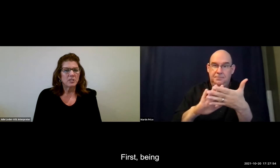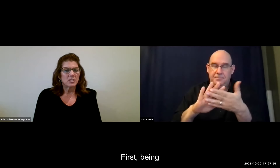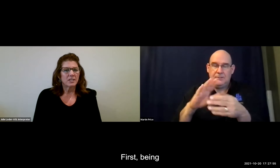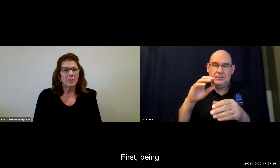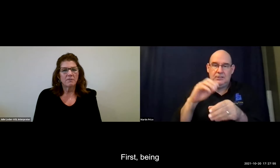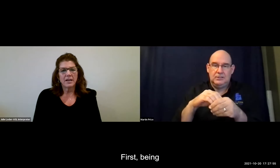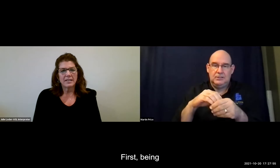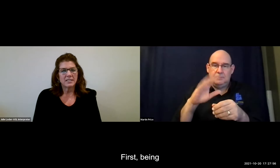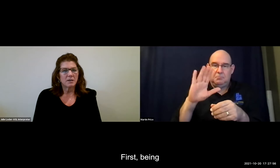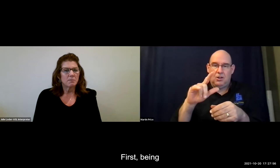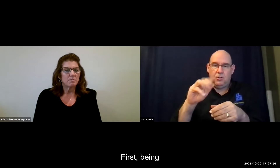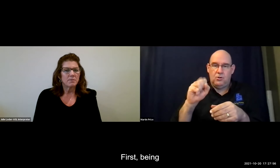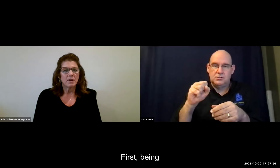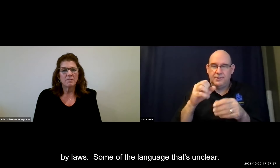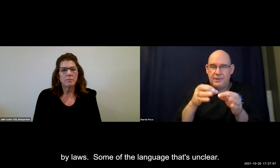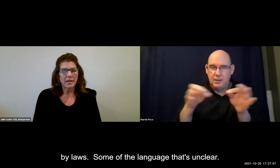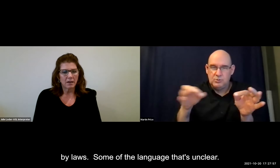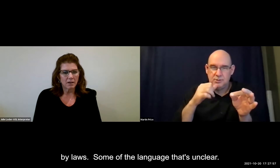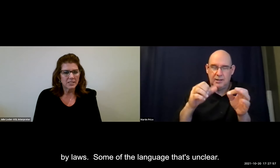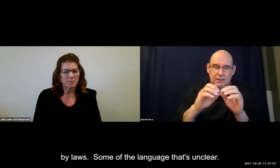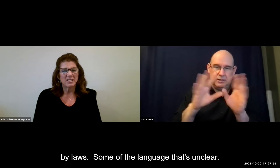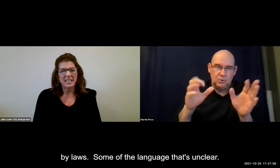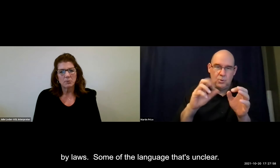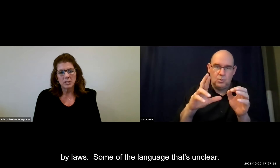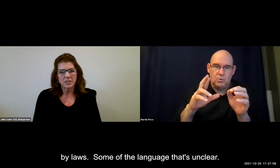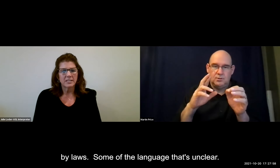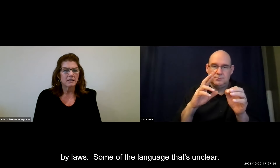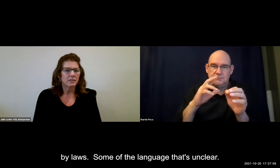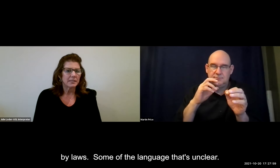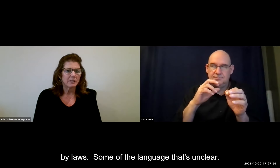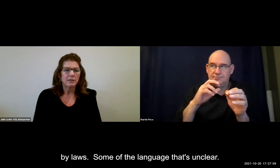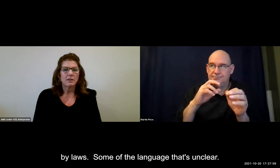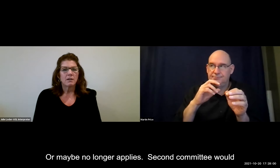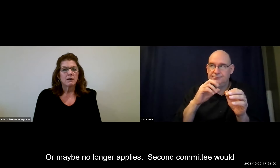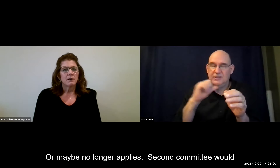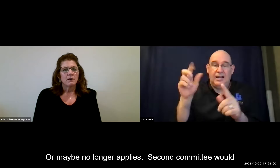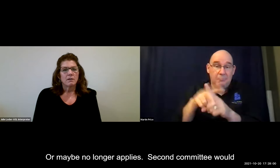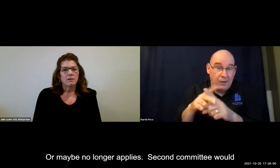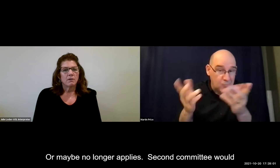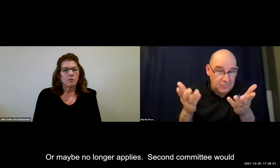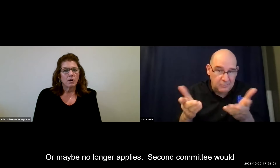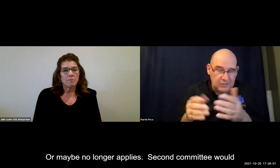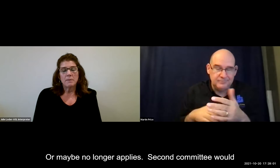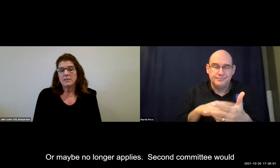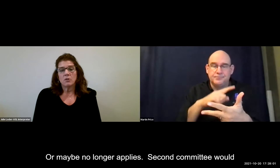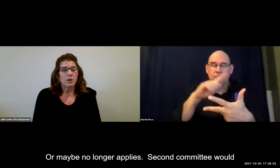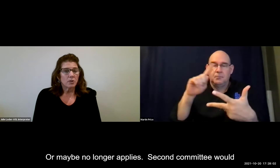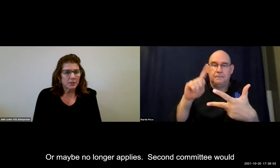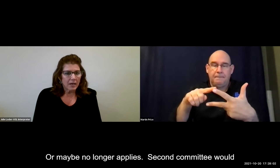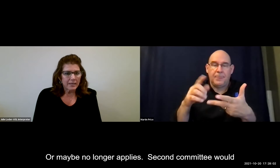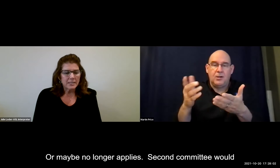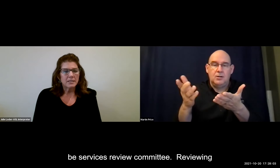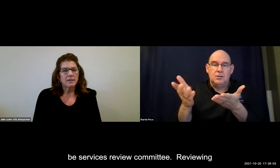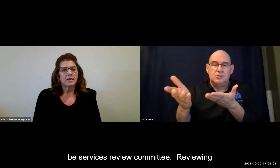And that would be just clarifying some of the bylaws, some of the language that's unclear or maybe no